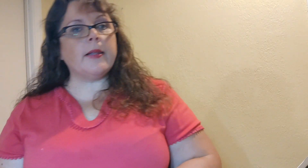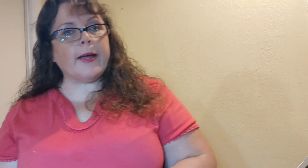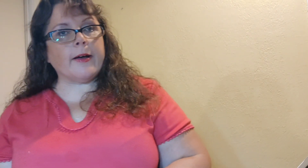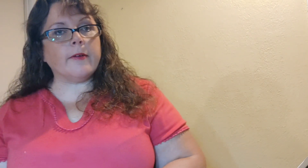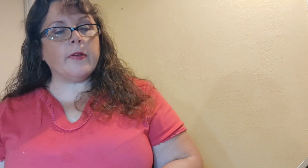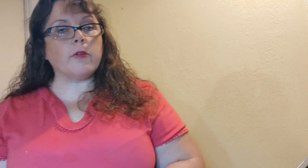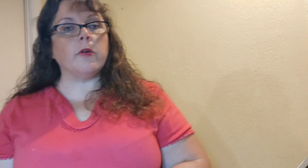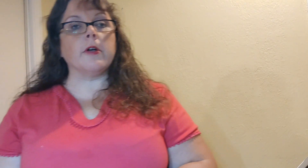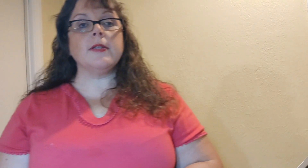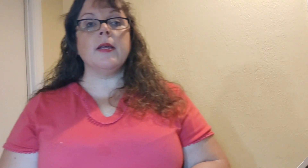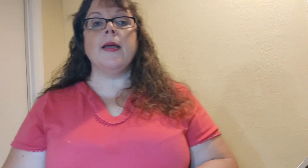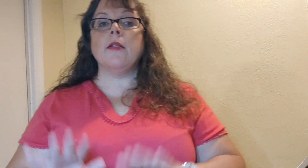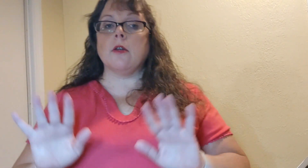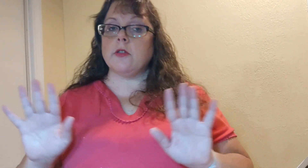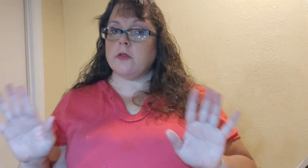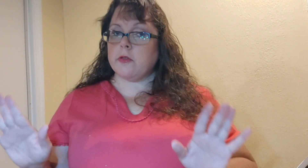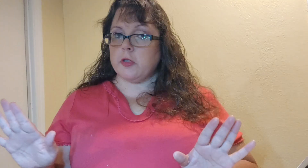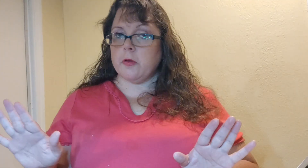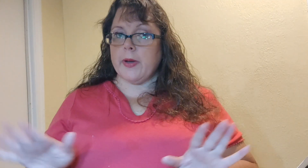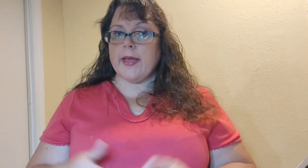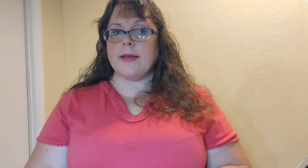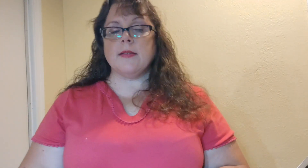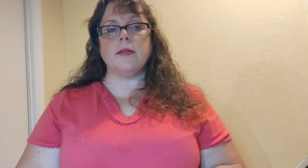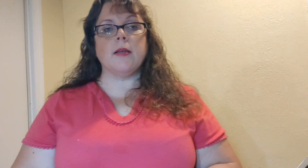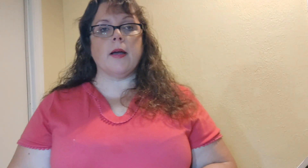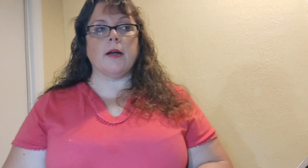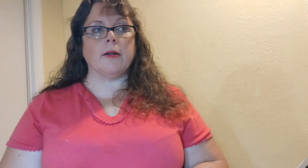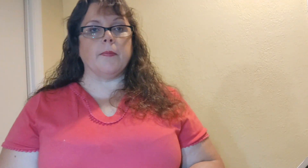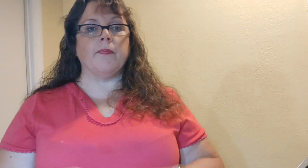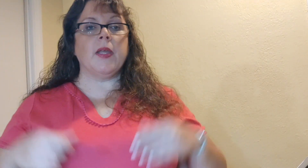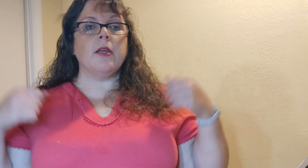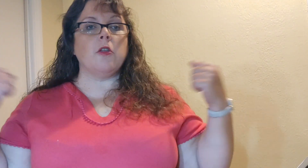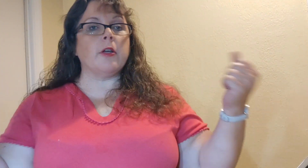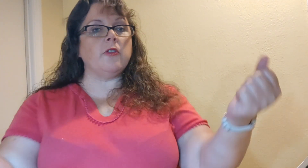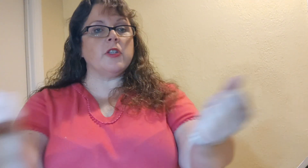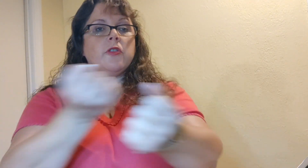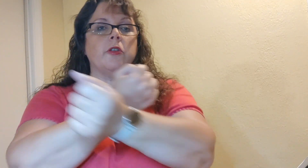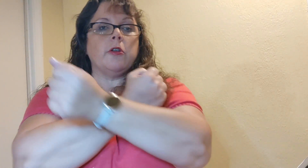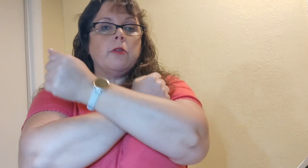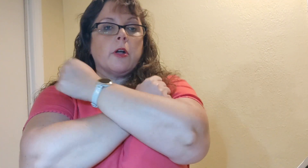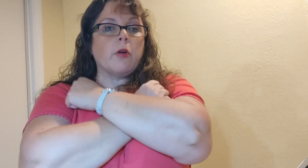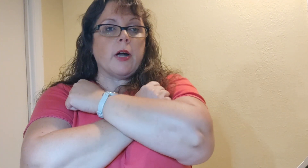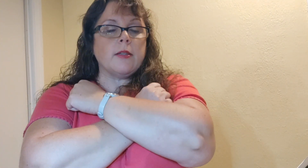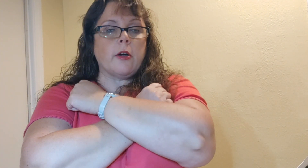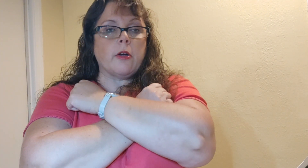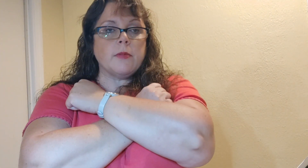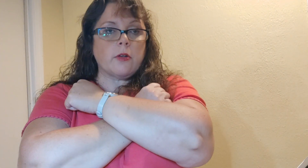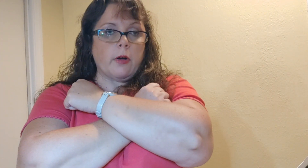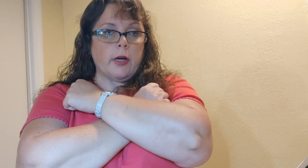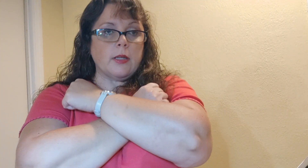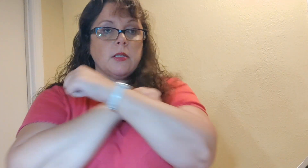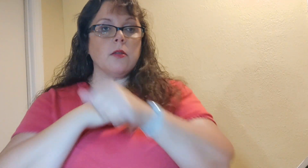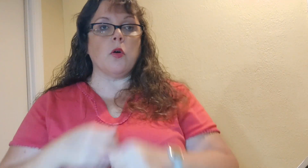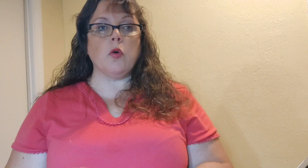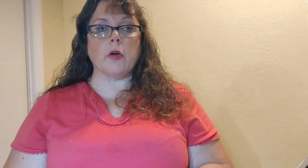Then love, of course. There's 2 ways. You can just do the arms across,